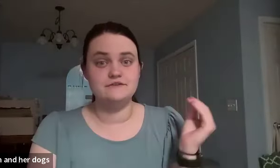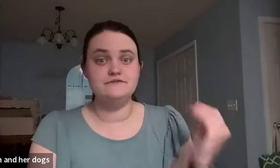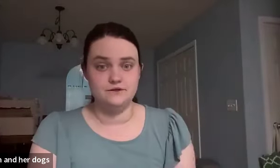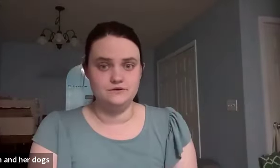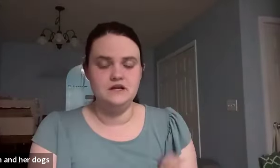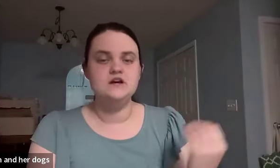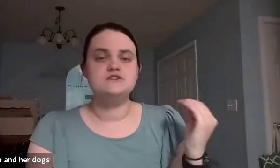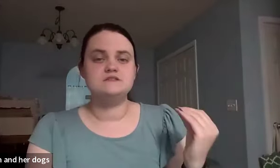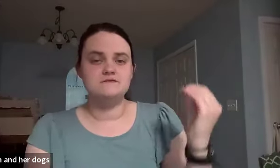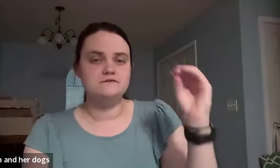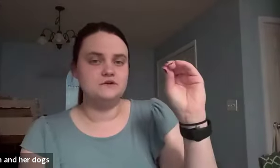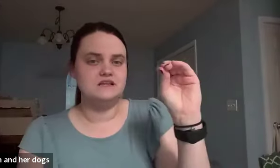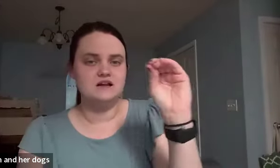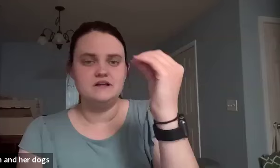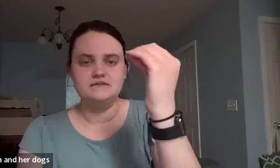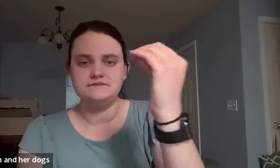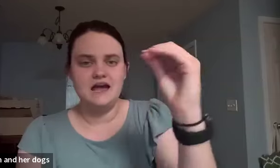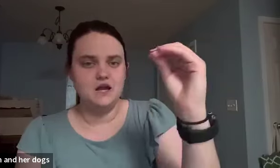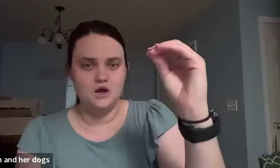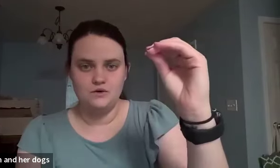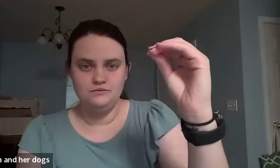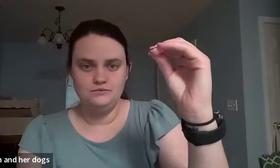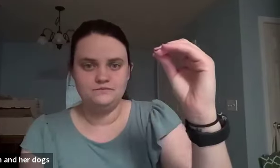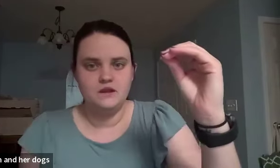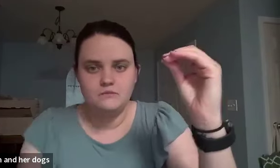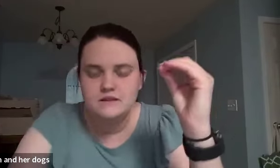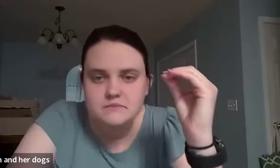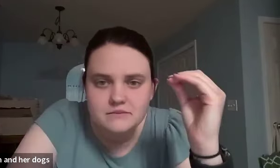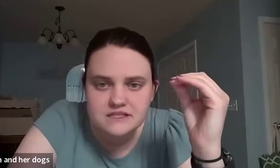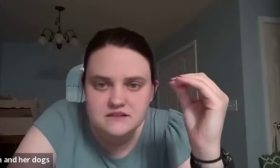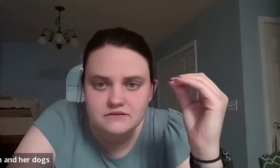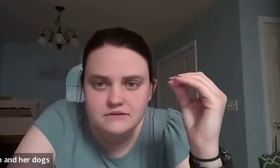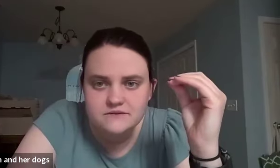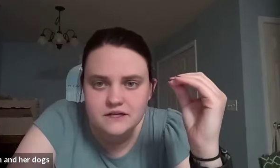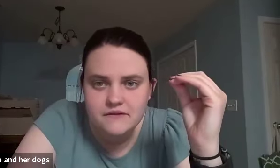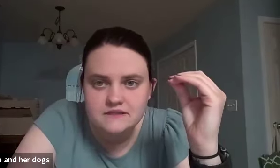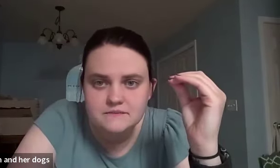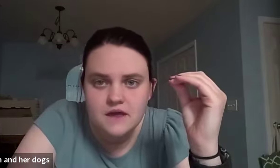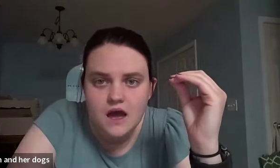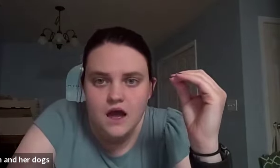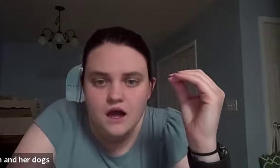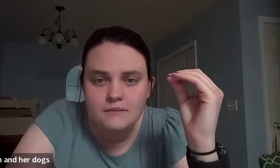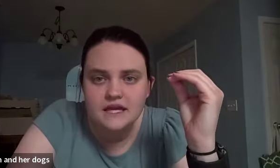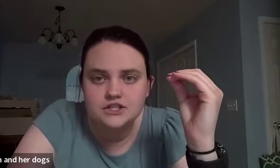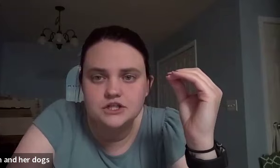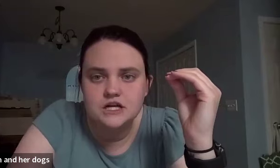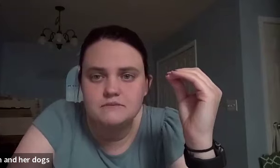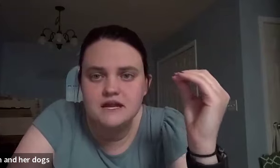for food. So the sign for food is kind of like a flat O. Wait, let me pin myself. I always forget about this. And you're gonna make